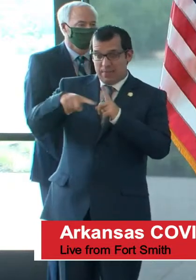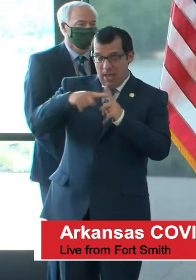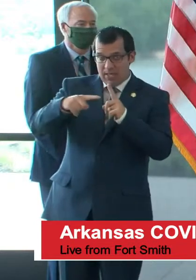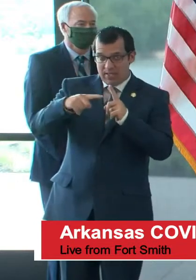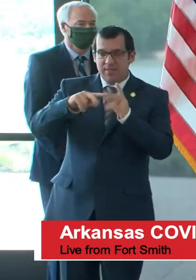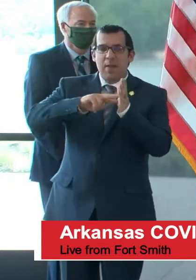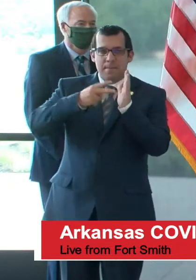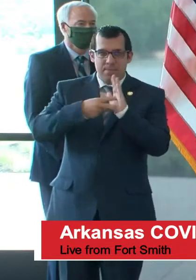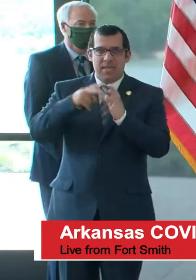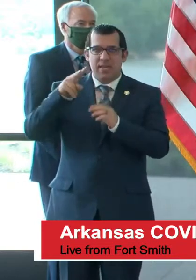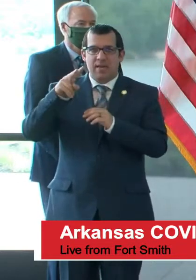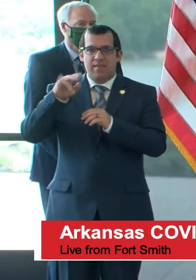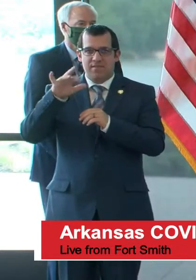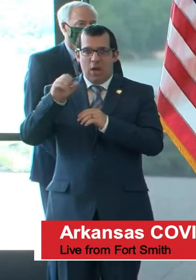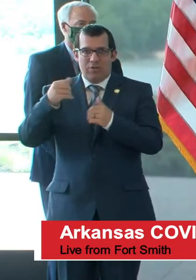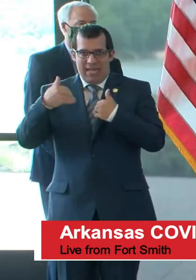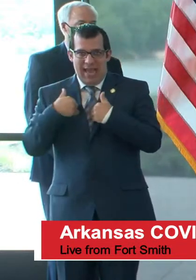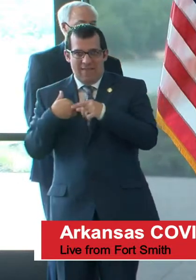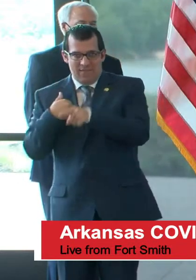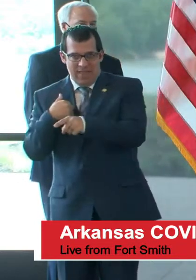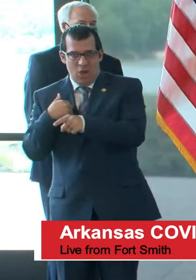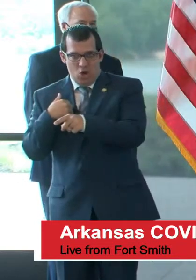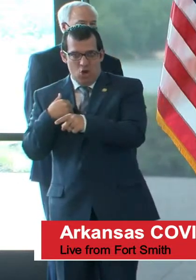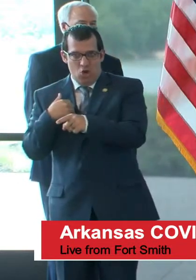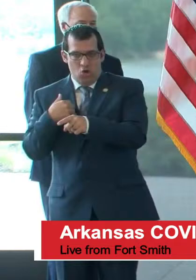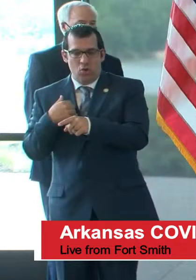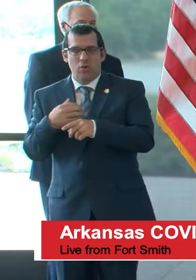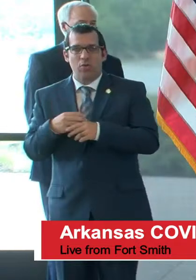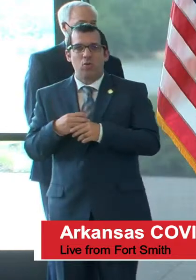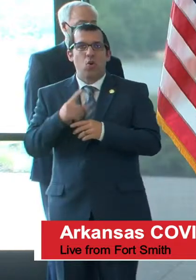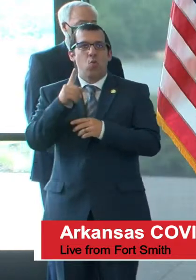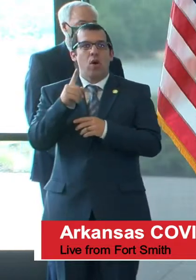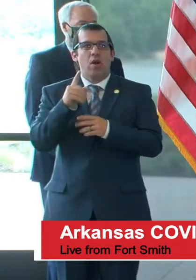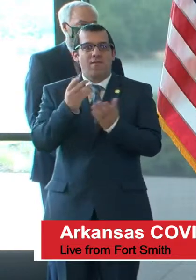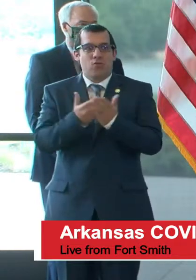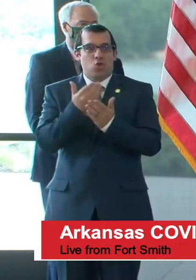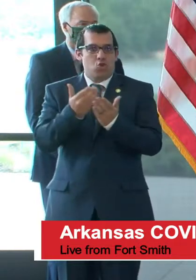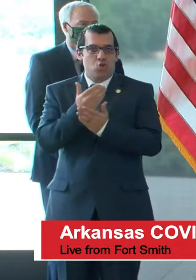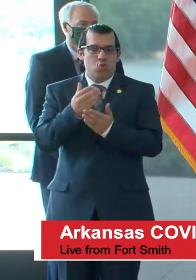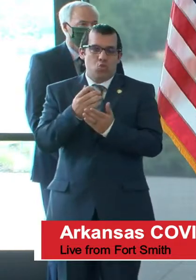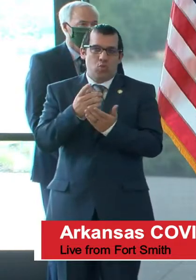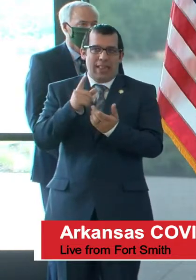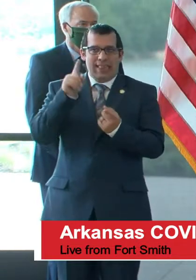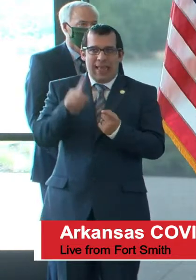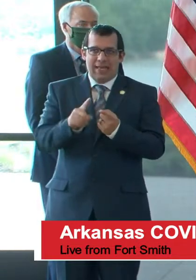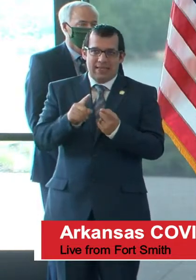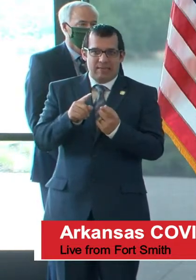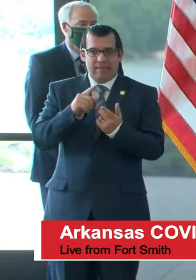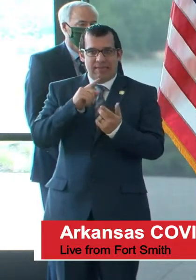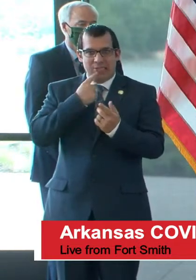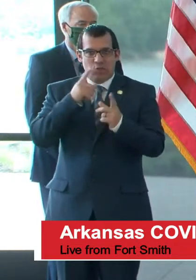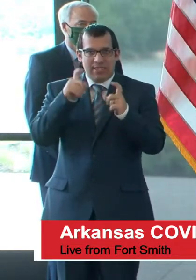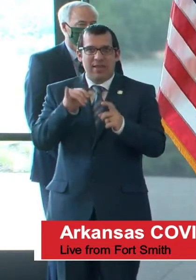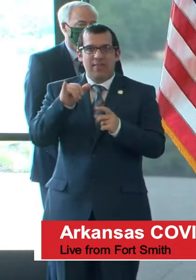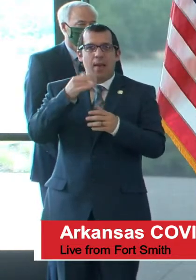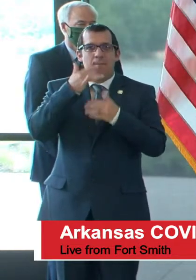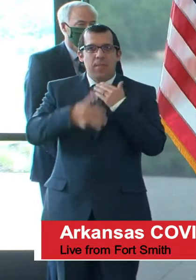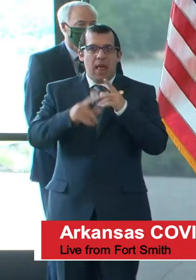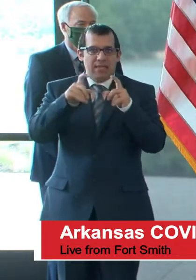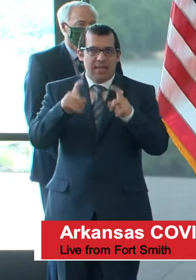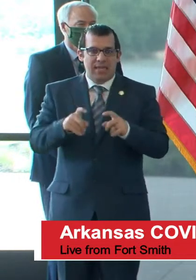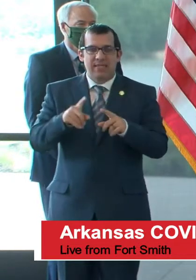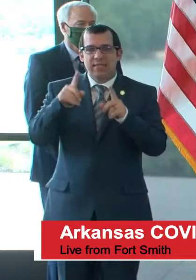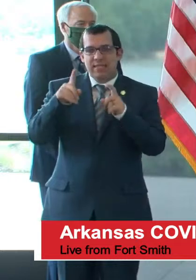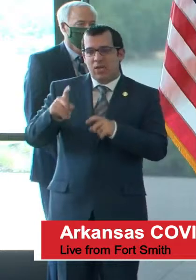the virus is present. One of the new, less invasive tests is a blood test that tests